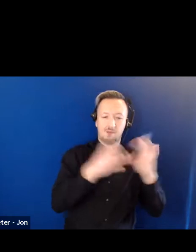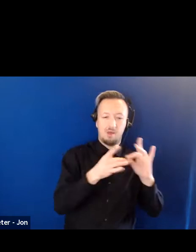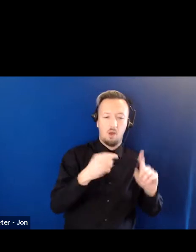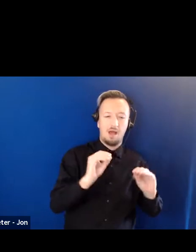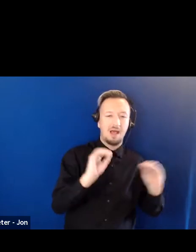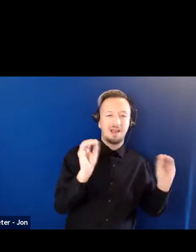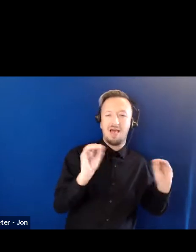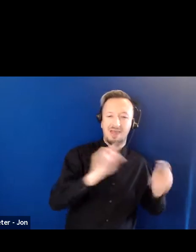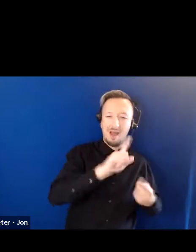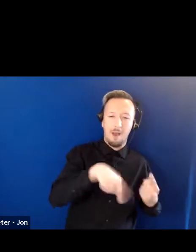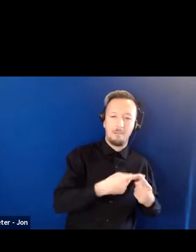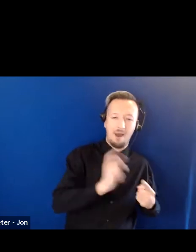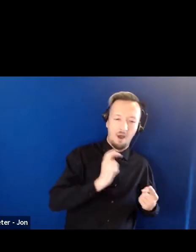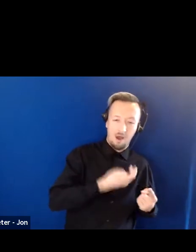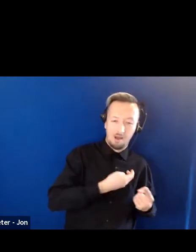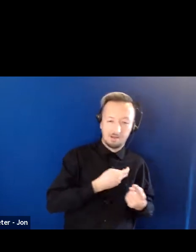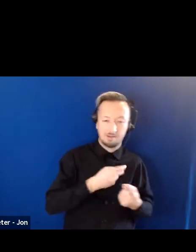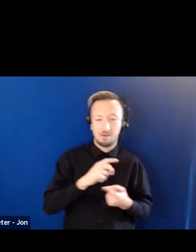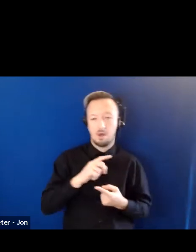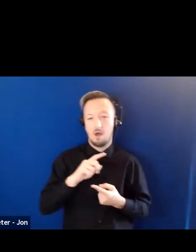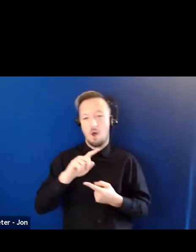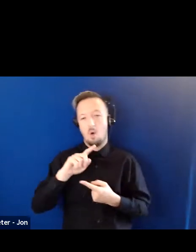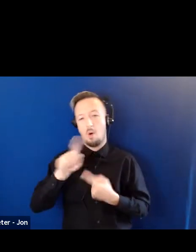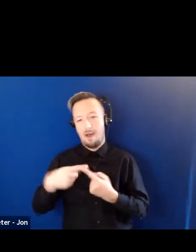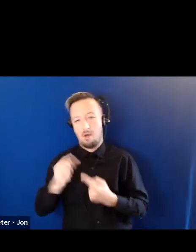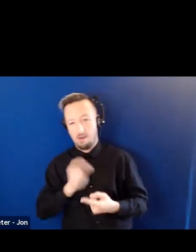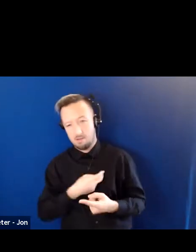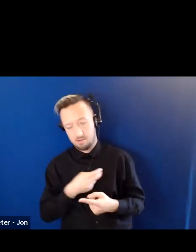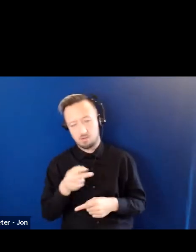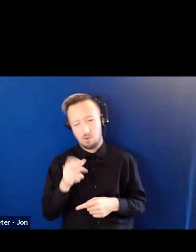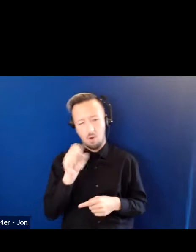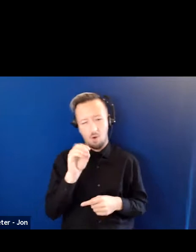that we present ourselves at various